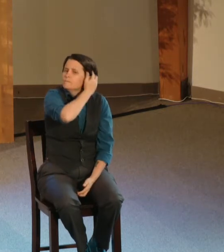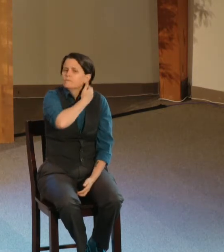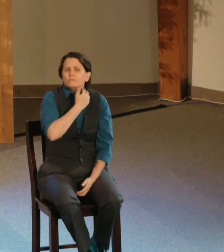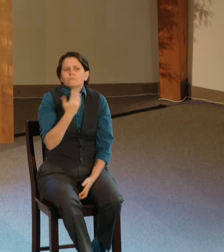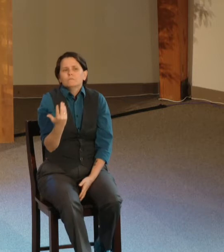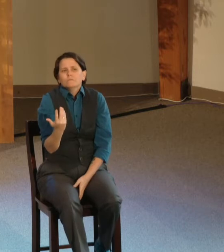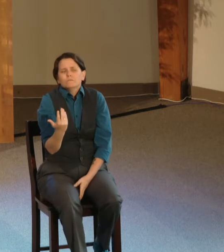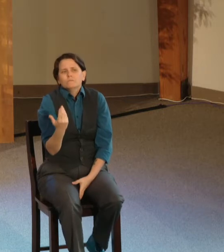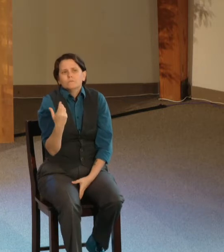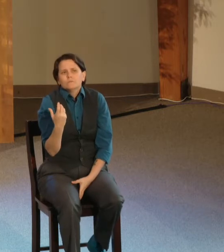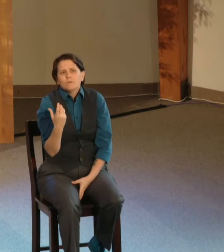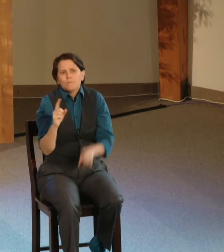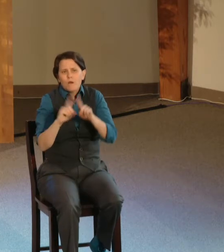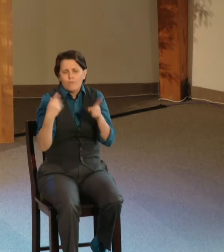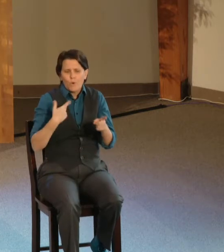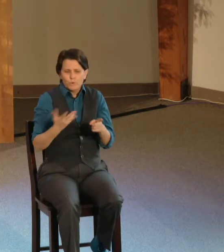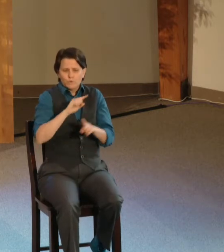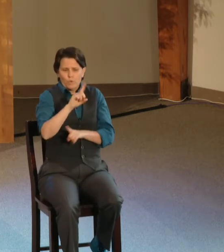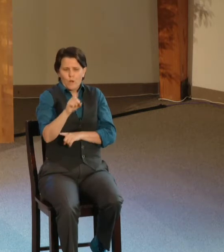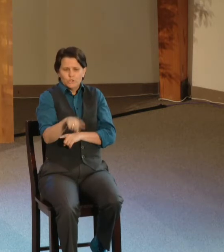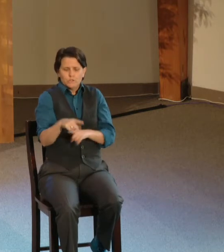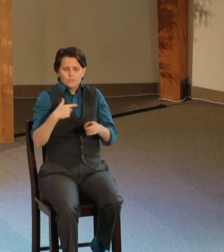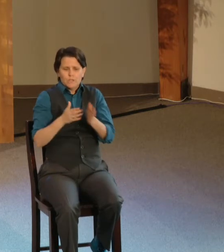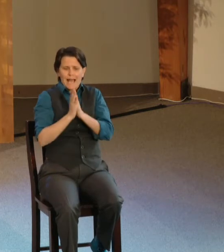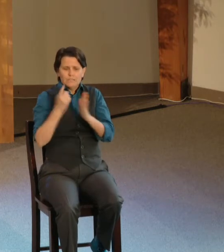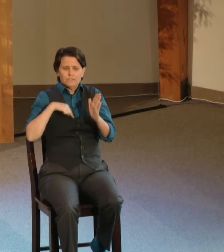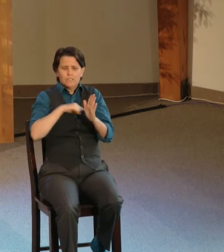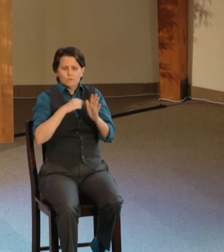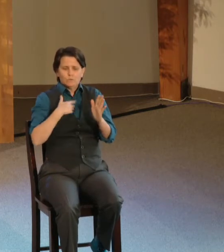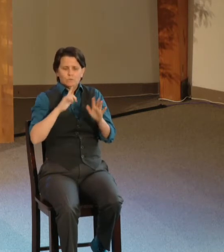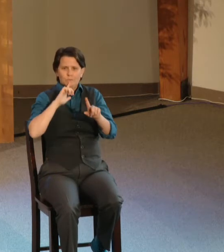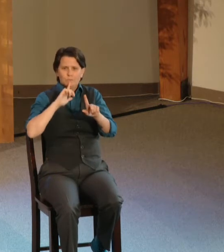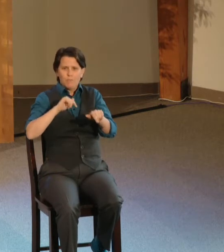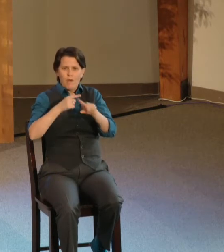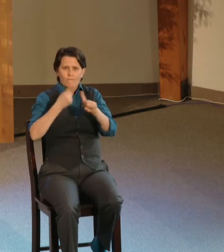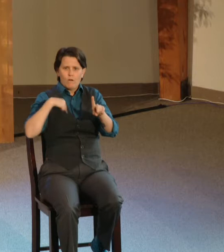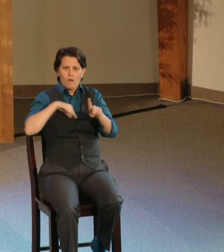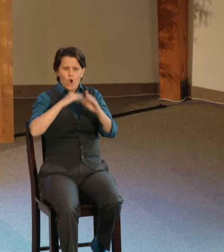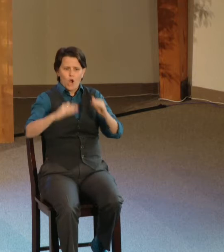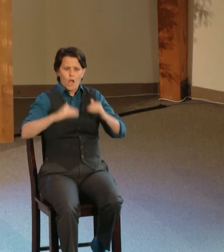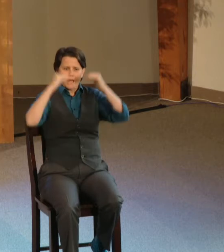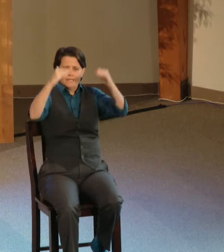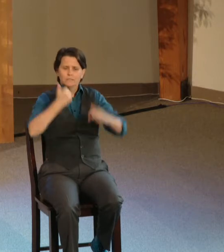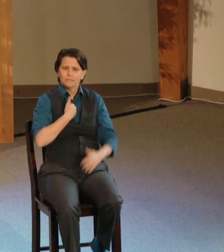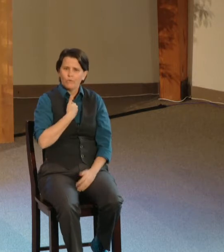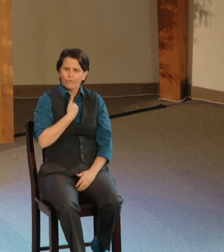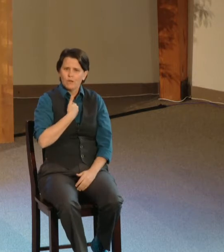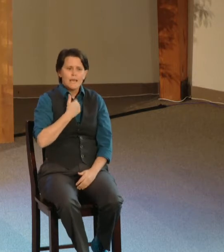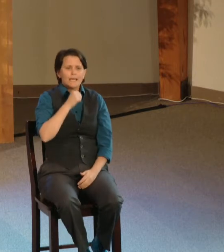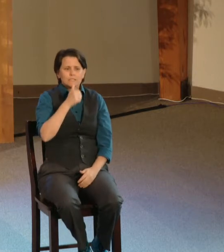highest self. Being the spiritual light in the world does not mean passivity, my friends.